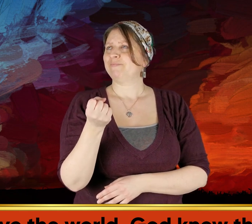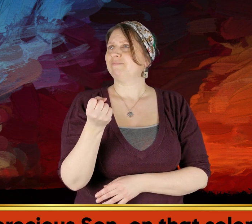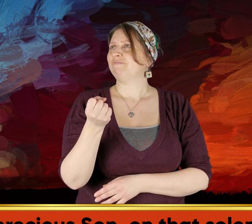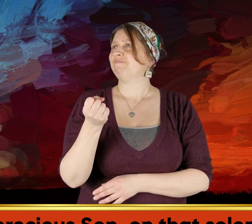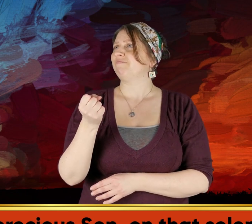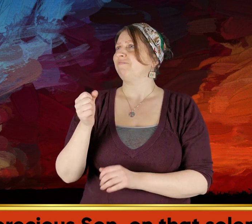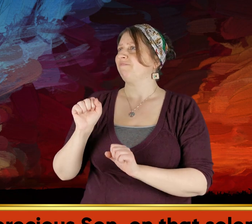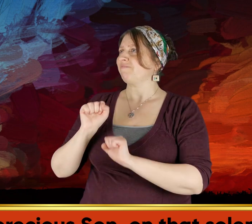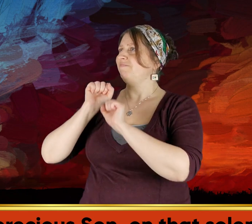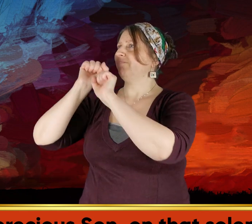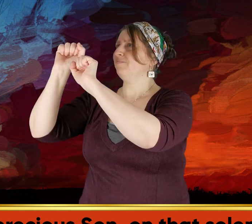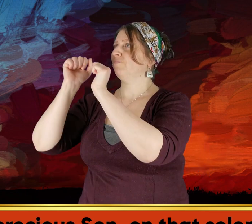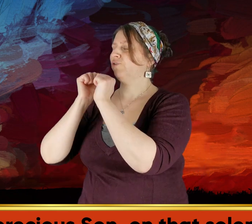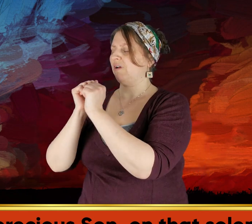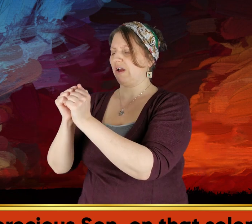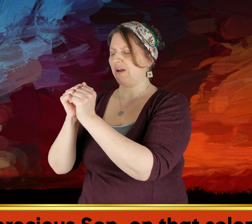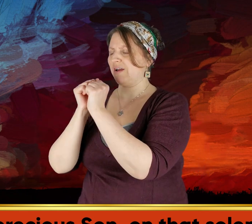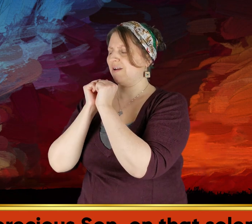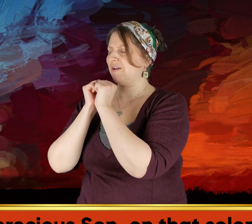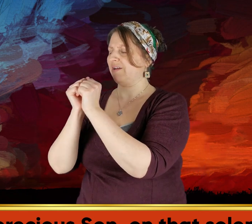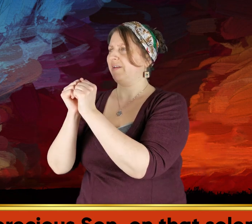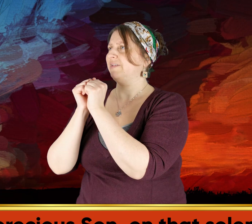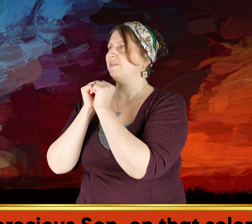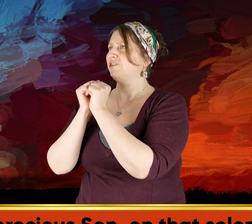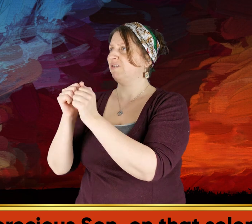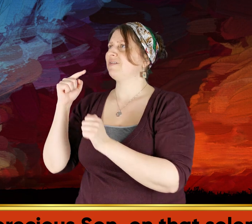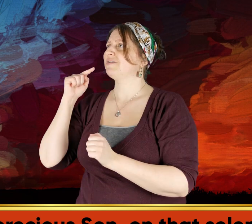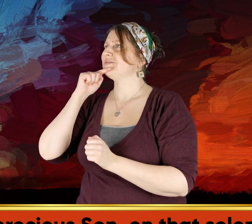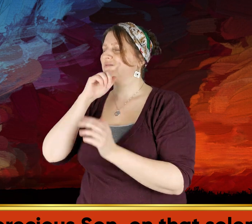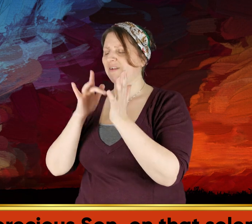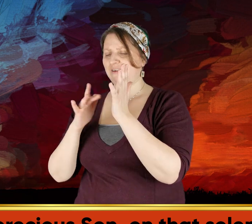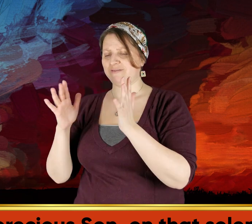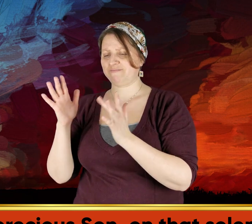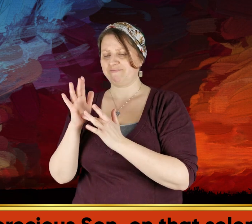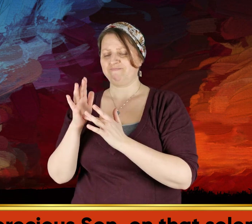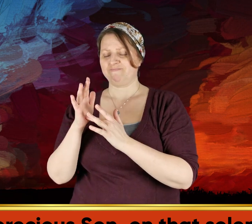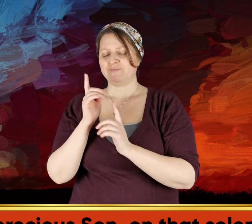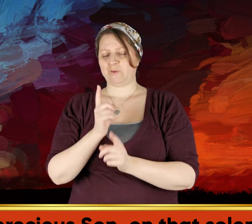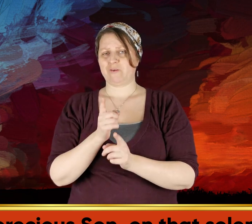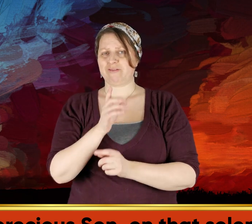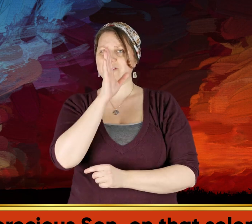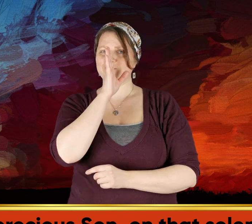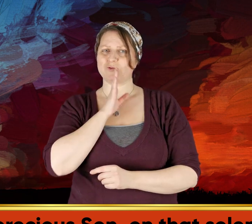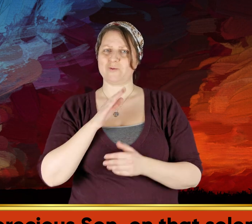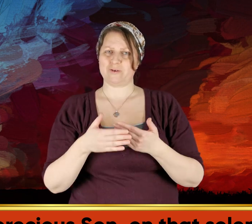And His precious Son On that solemn